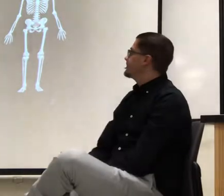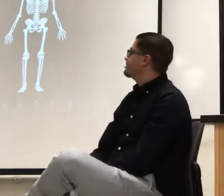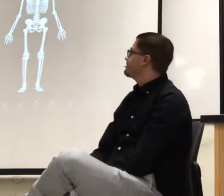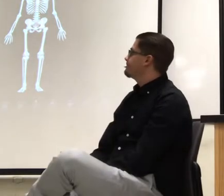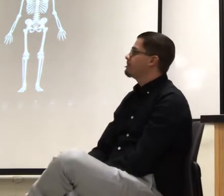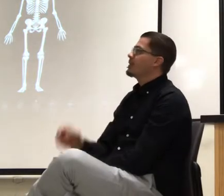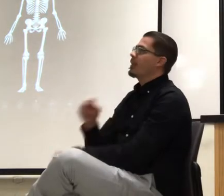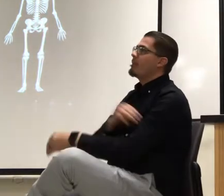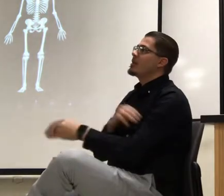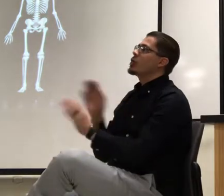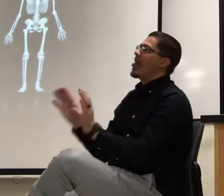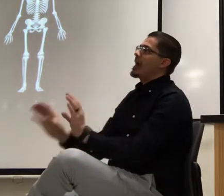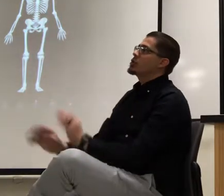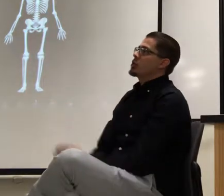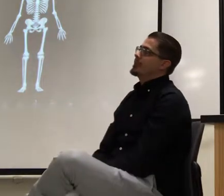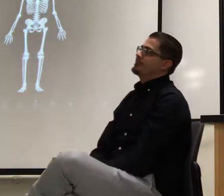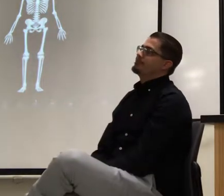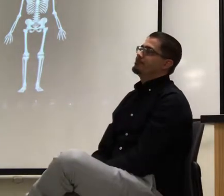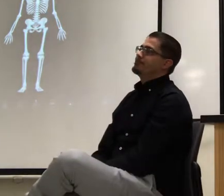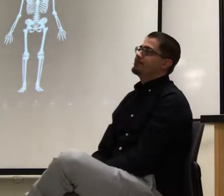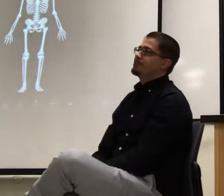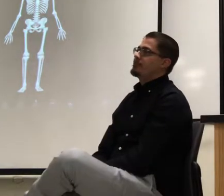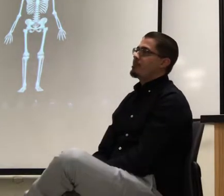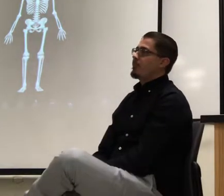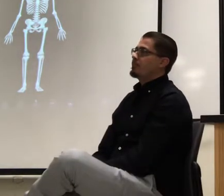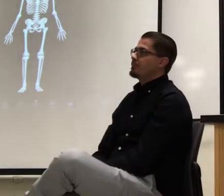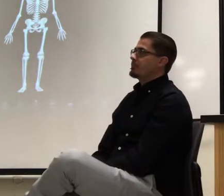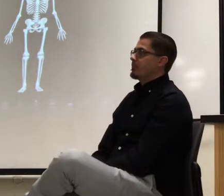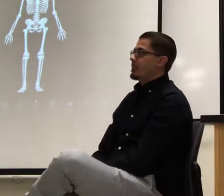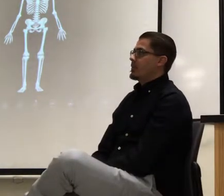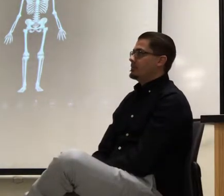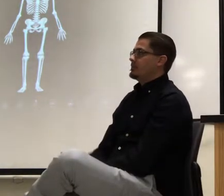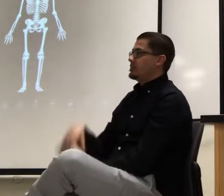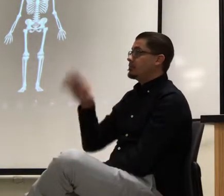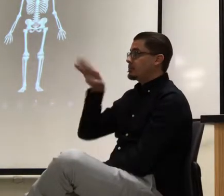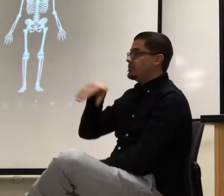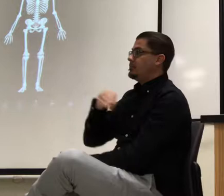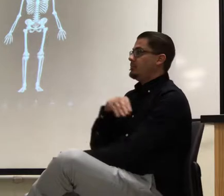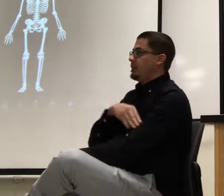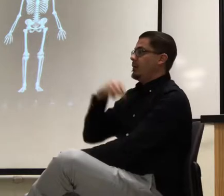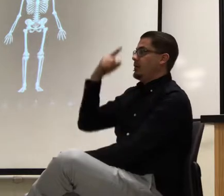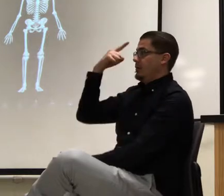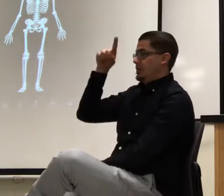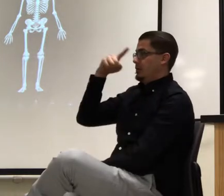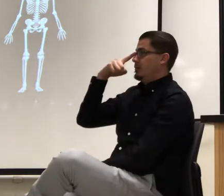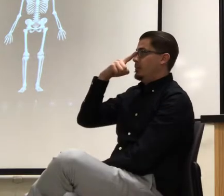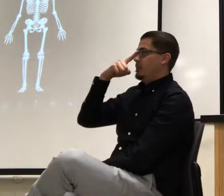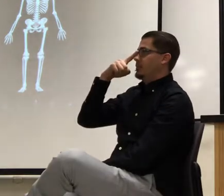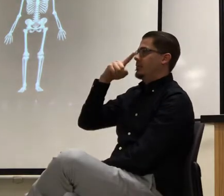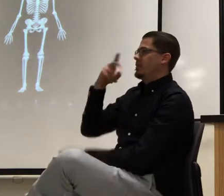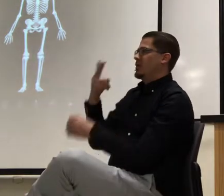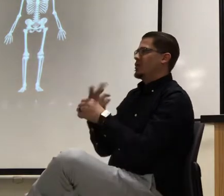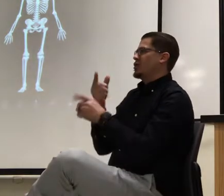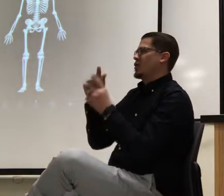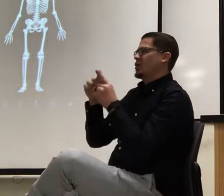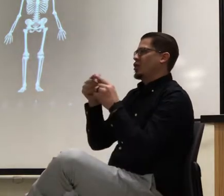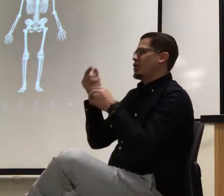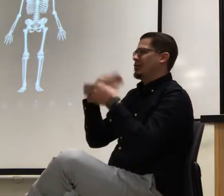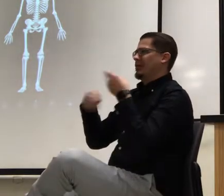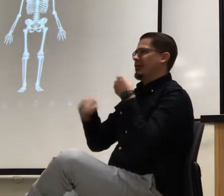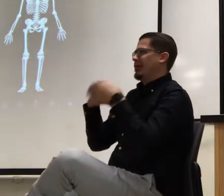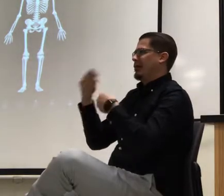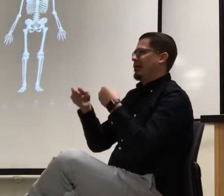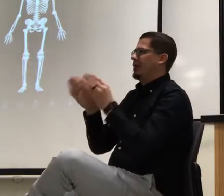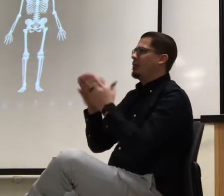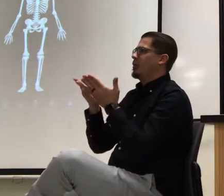muscle action. I mean, it's the function of the muscle. So I use those terms interchangeably. Books